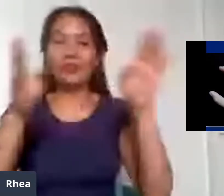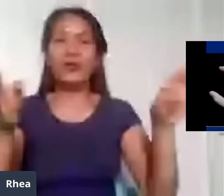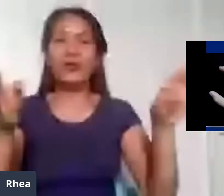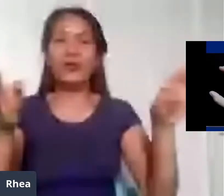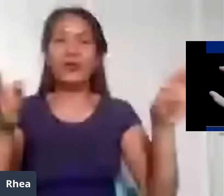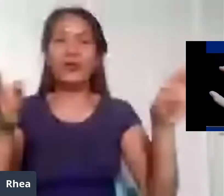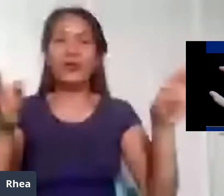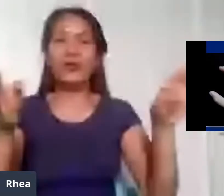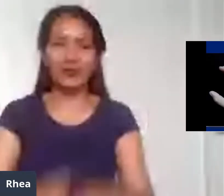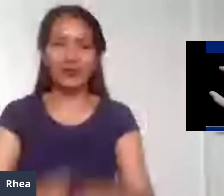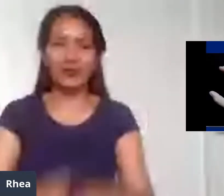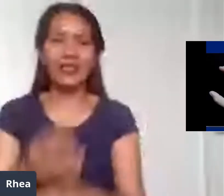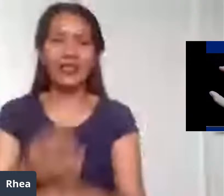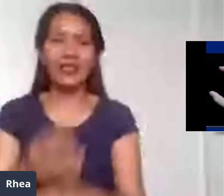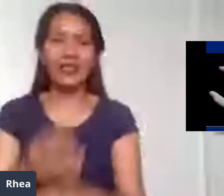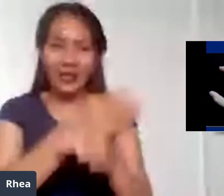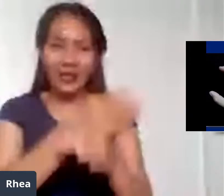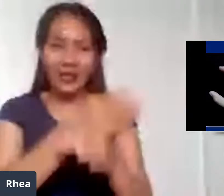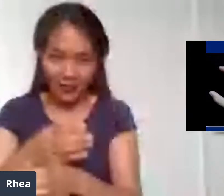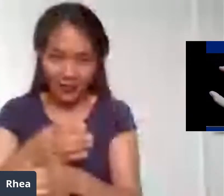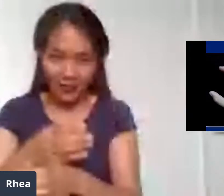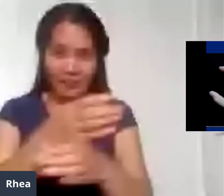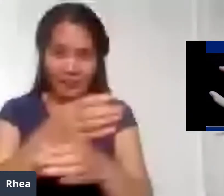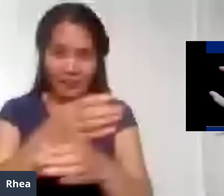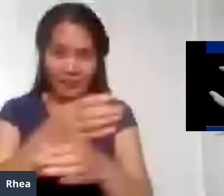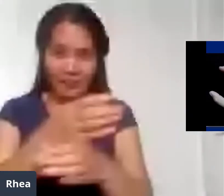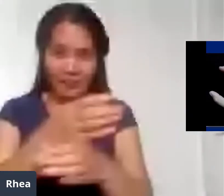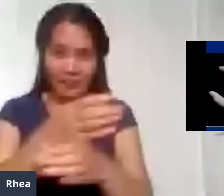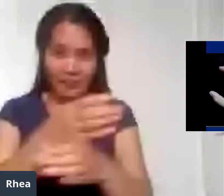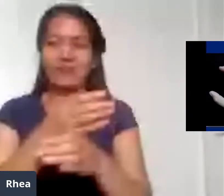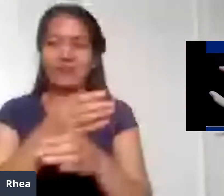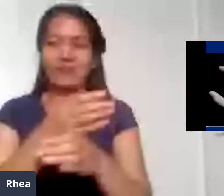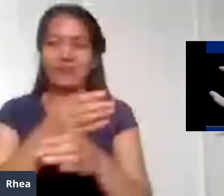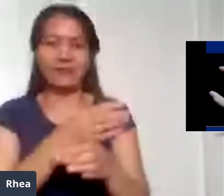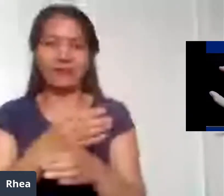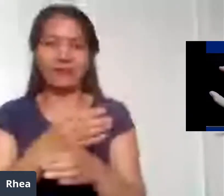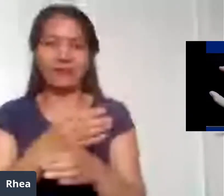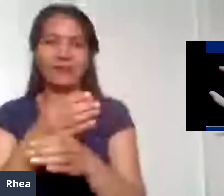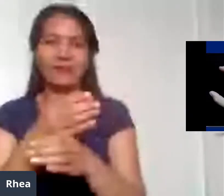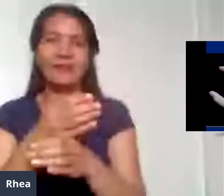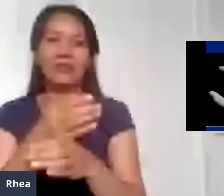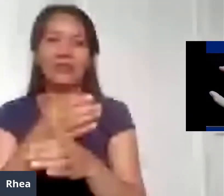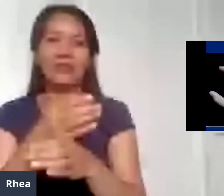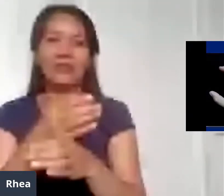but they are close, close. Okay, care,